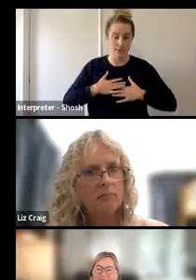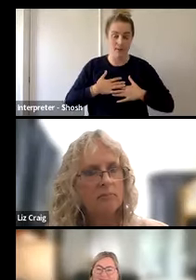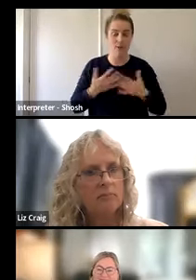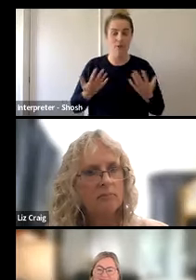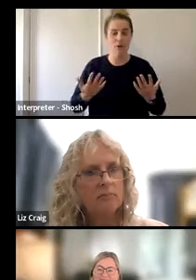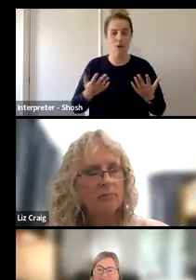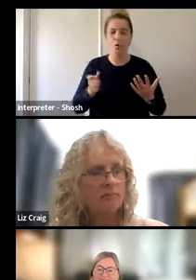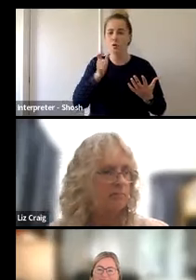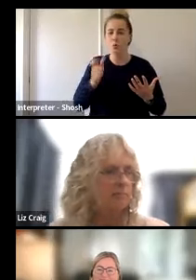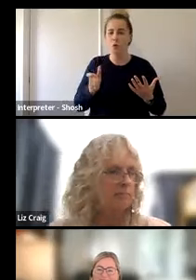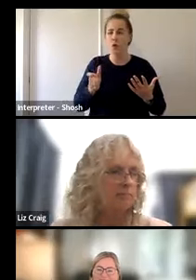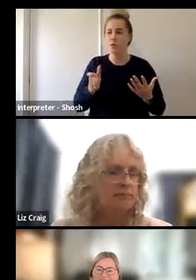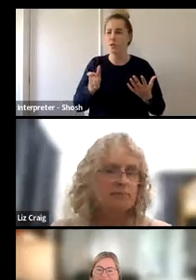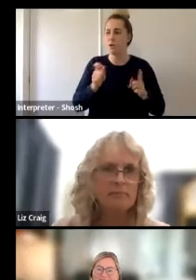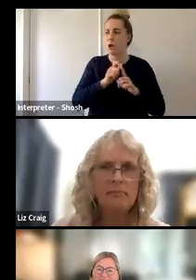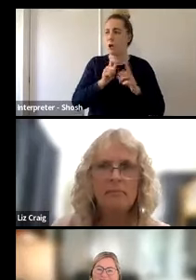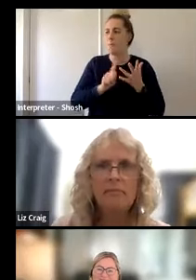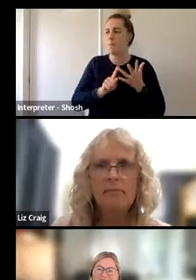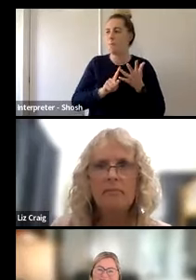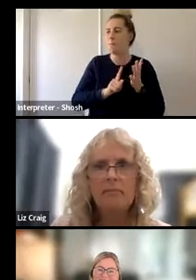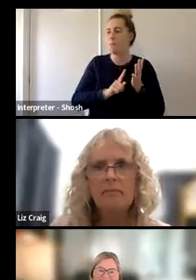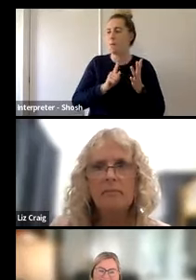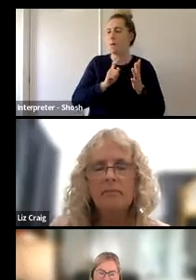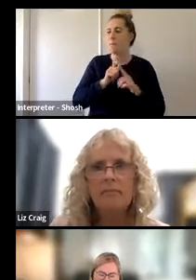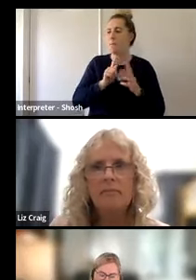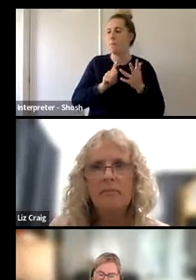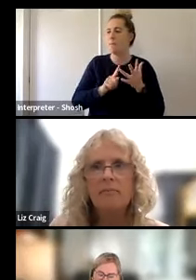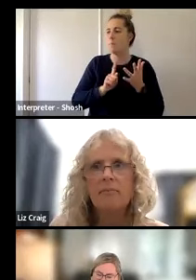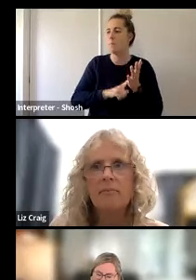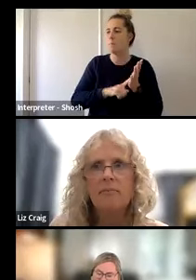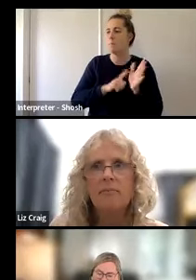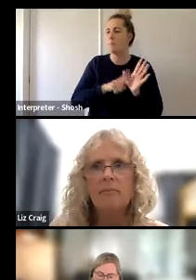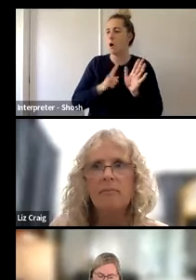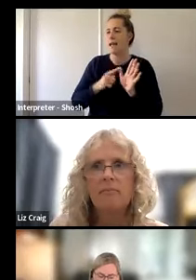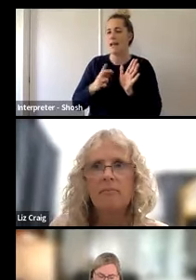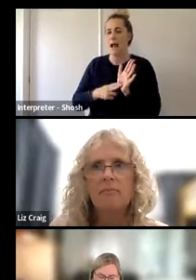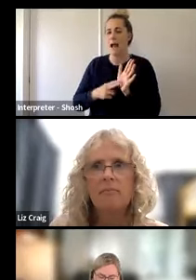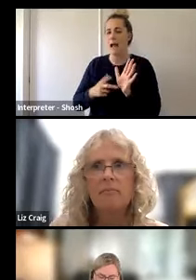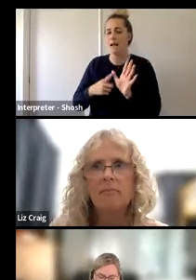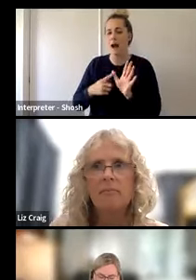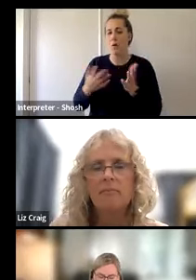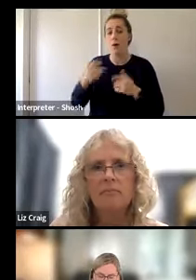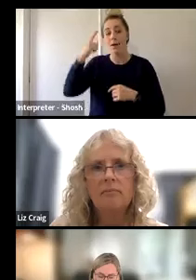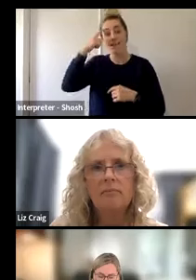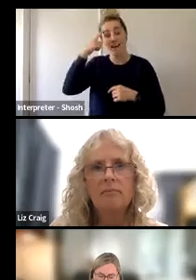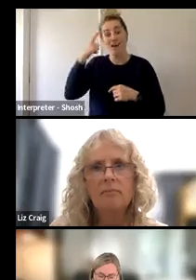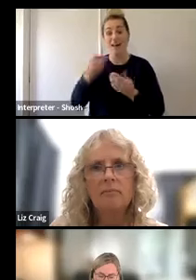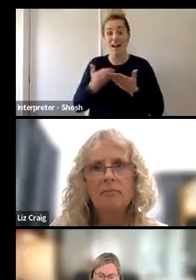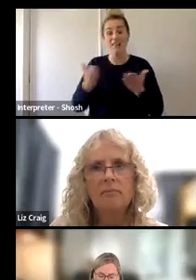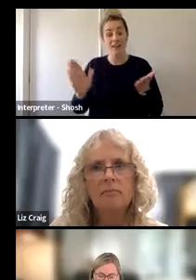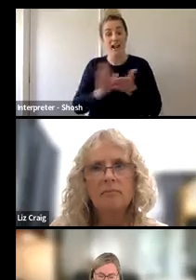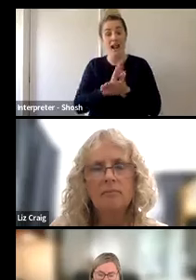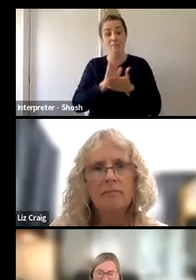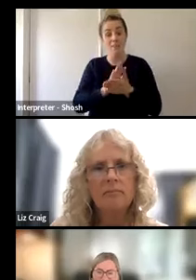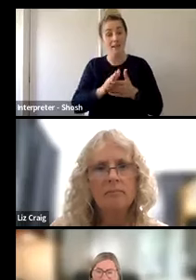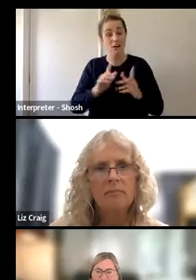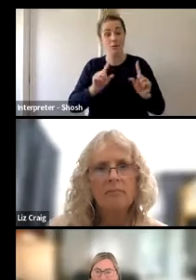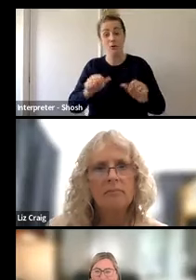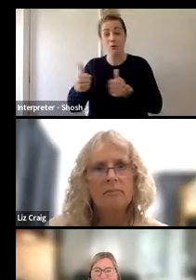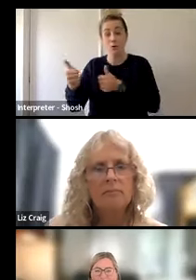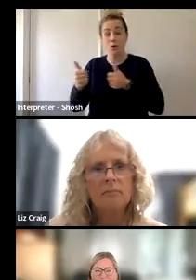what's the word, Pollyanna, thinking that everyone's going to do good in the world when people won't. And when the bottom line comes into play, when someone's doing a development,